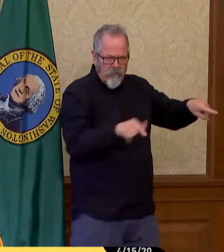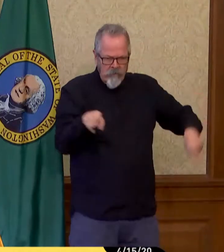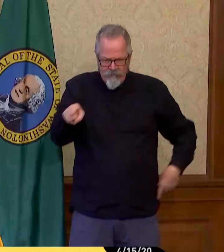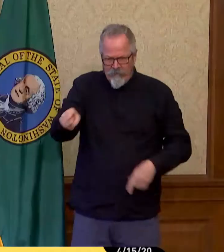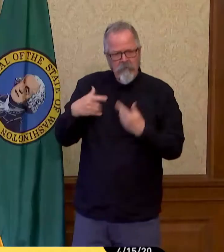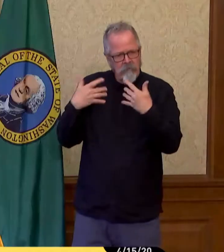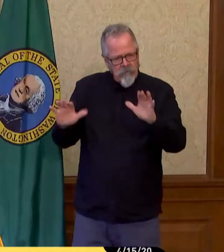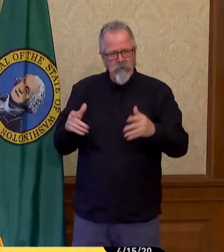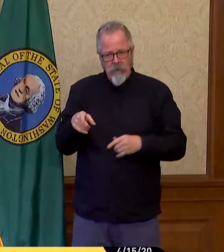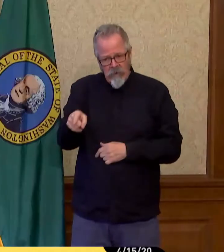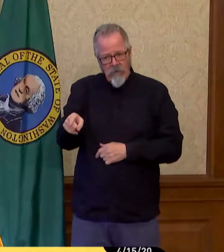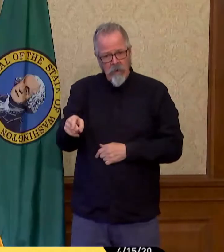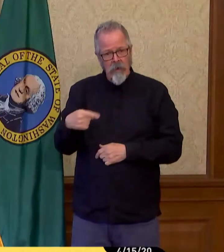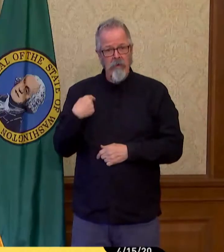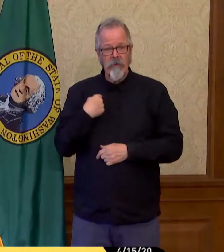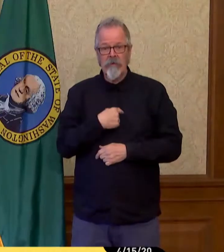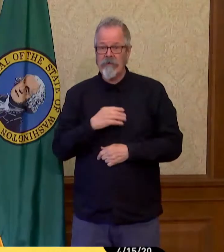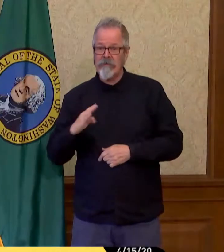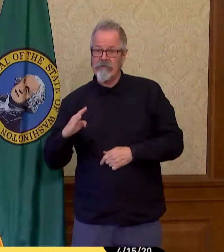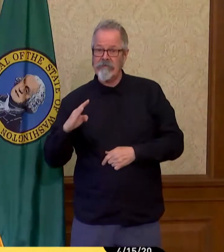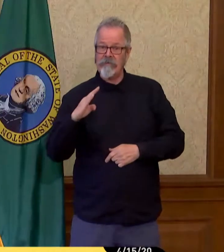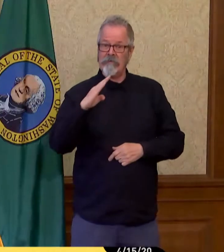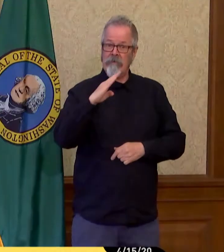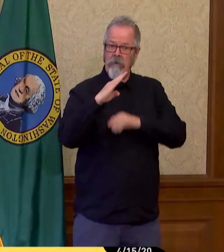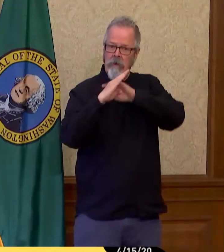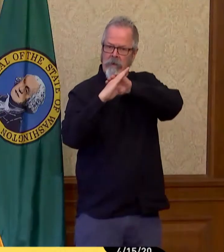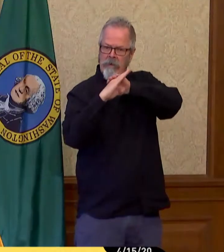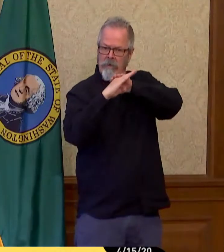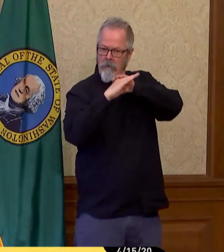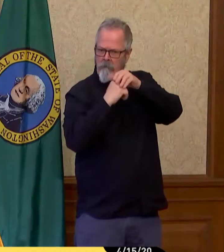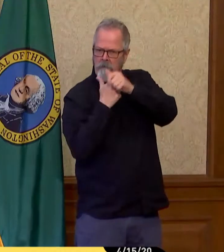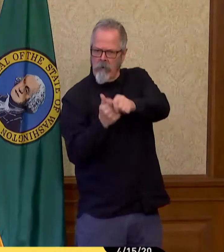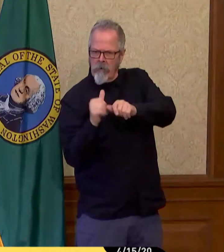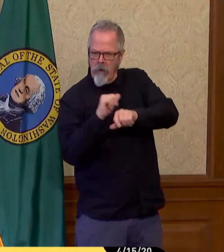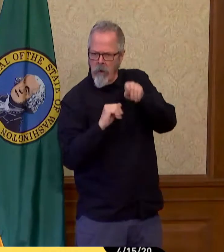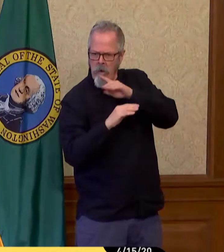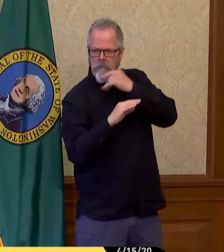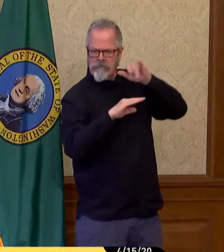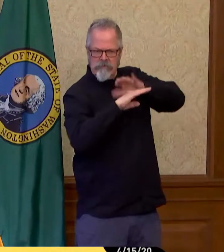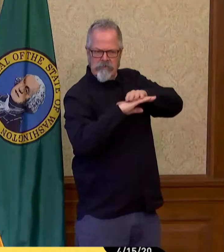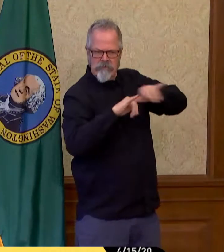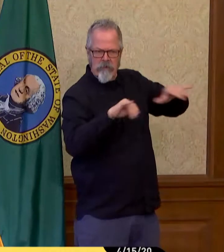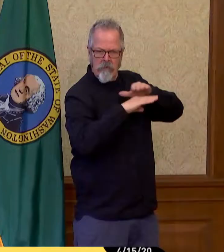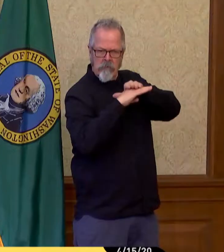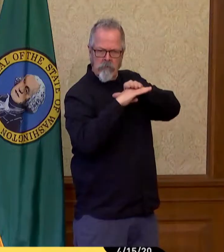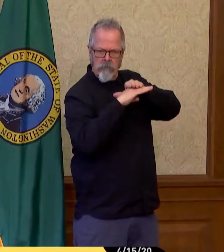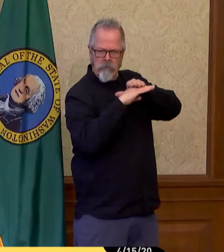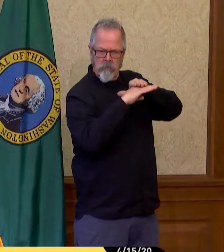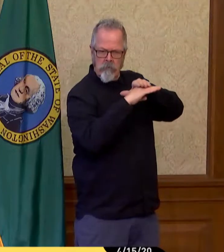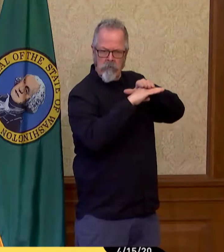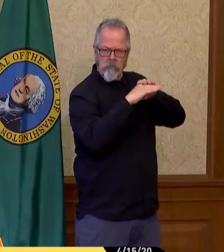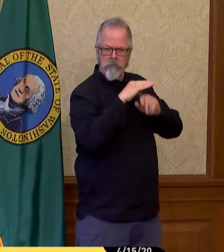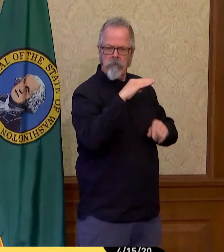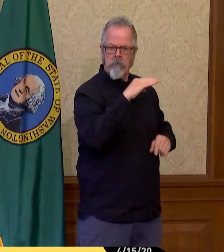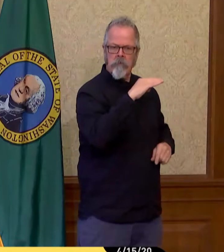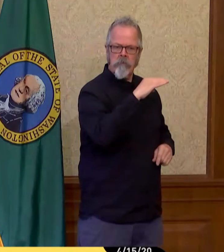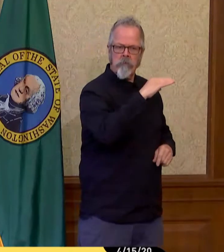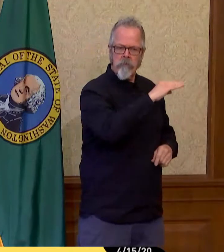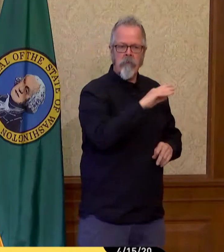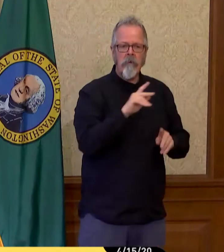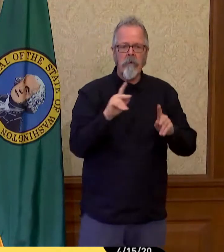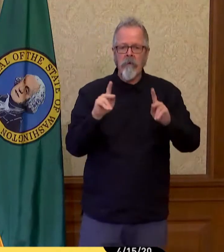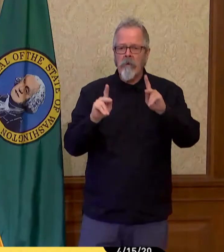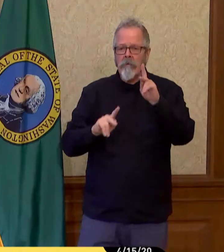our people in Washington accept data and science and make decisions based on logic and data and science. We want to continue that